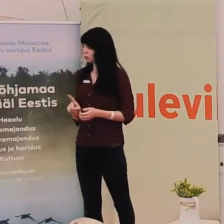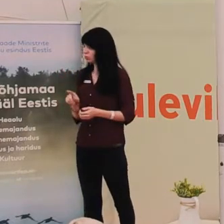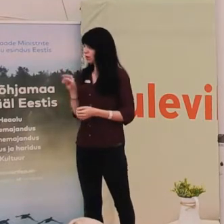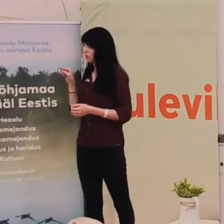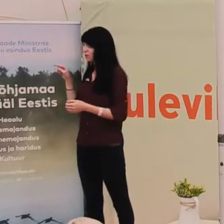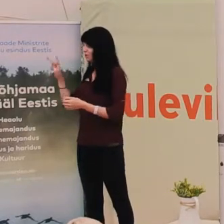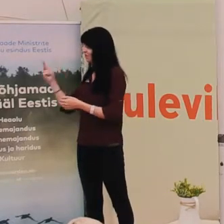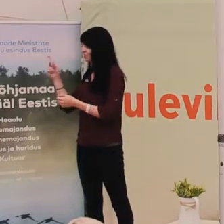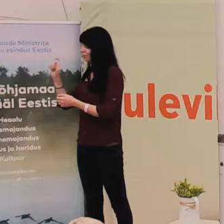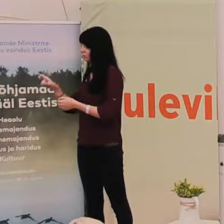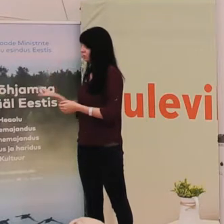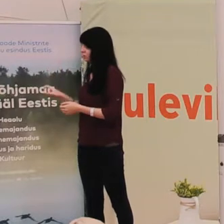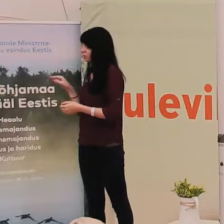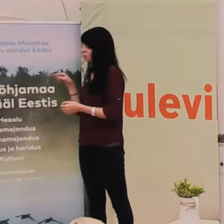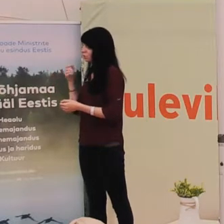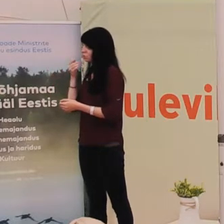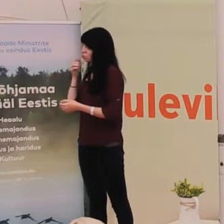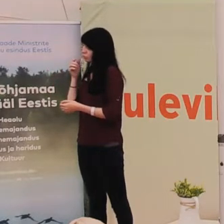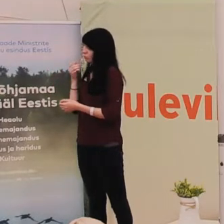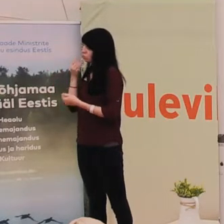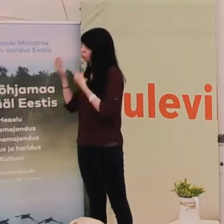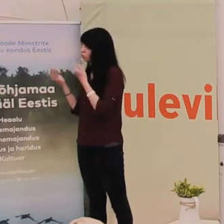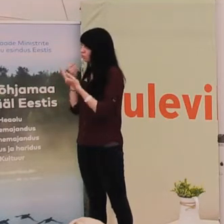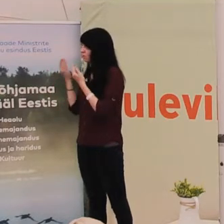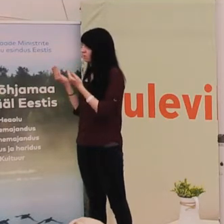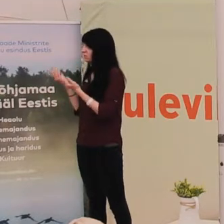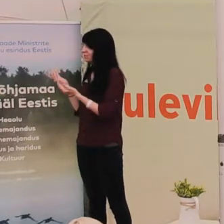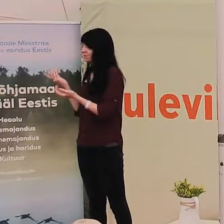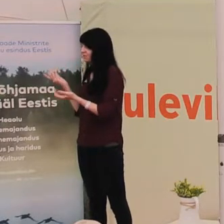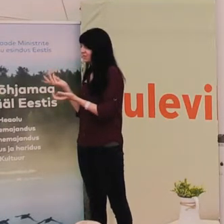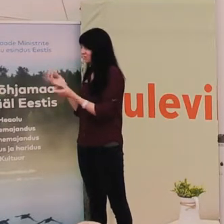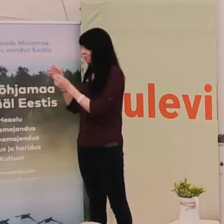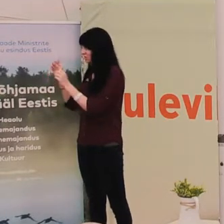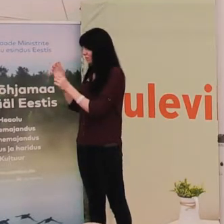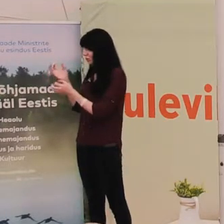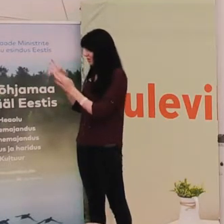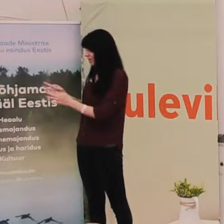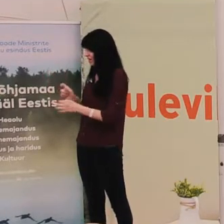who basically sense, they have a gut feeling that it's the right way to go.